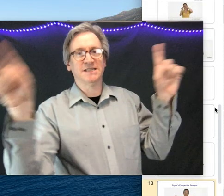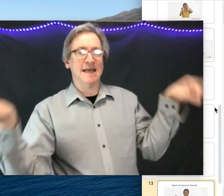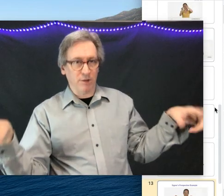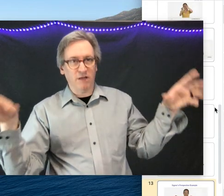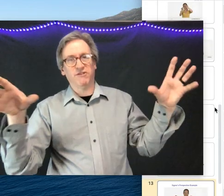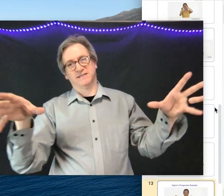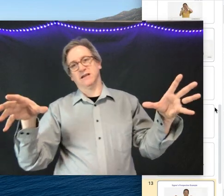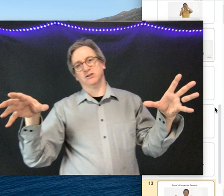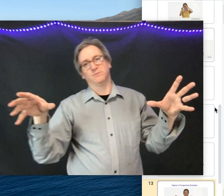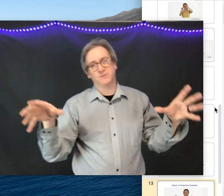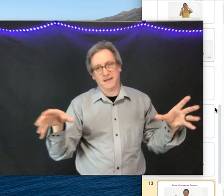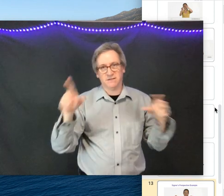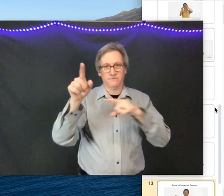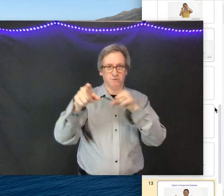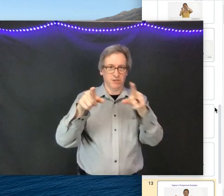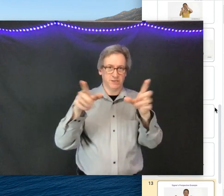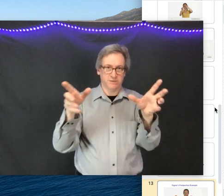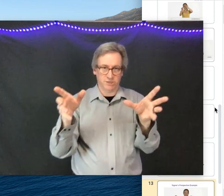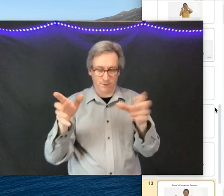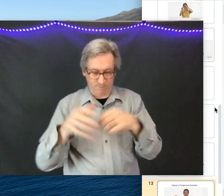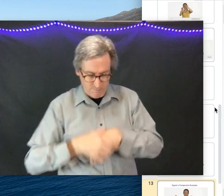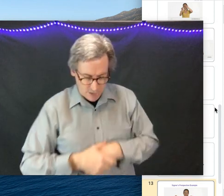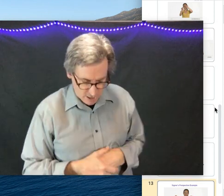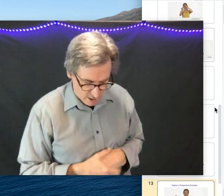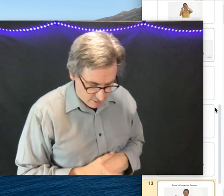here's an example of signer's perspective. She